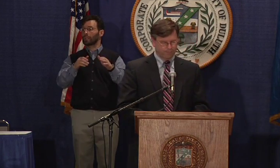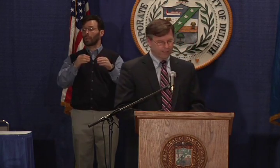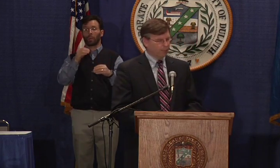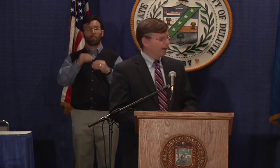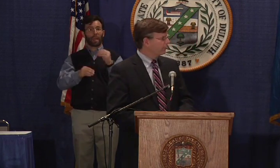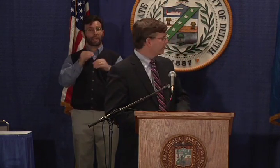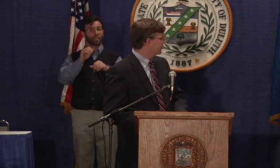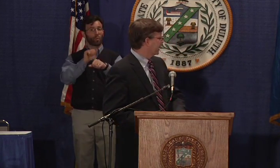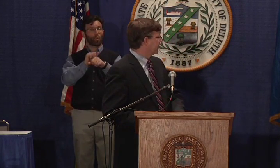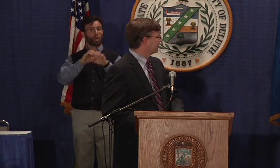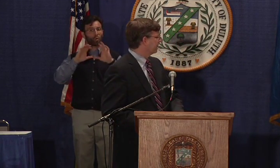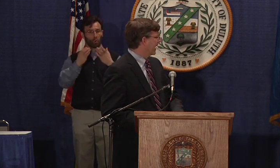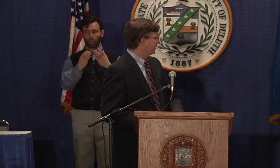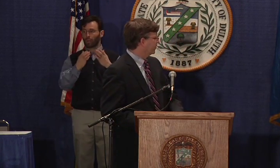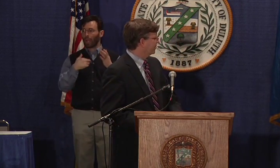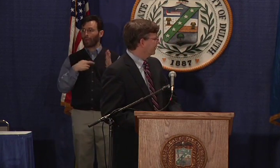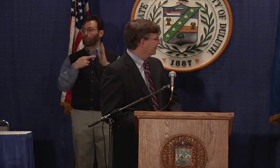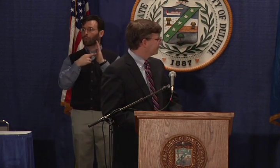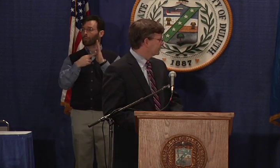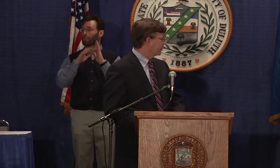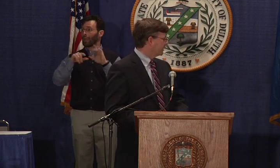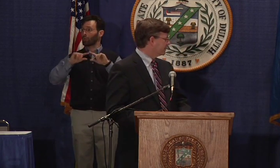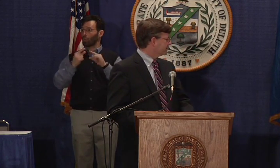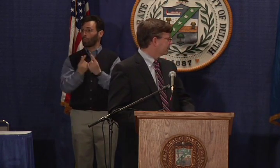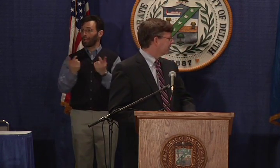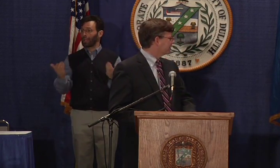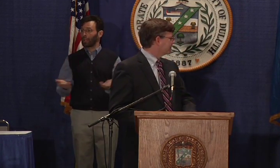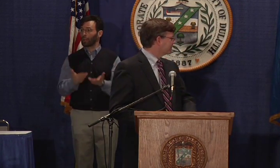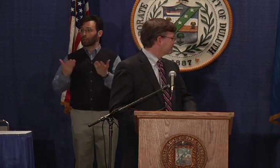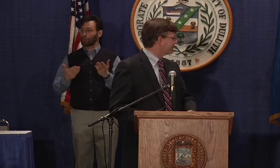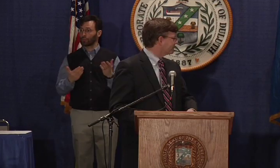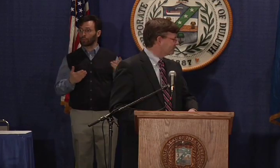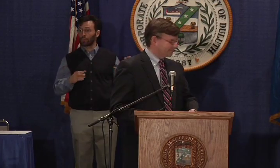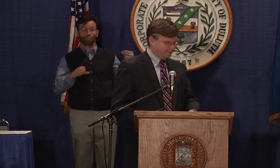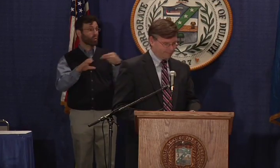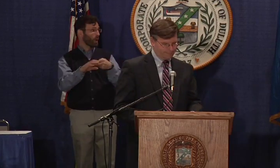Group, and we have representatives of that group here to join us.